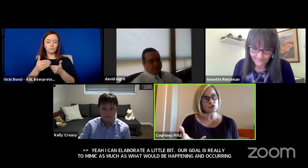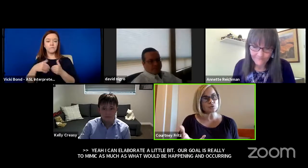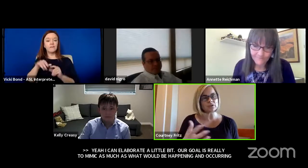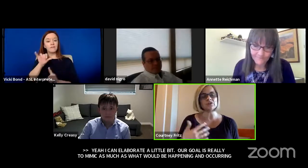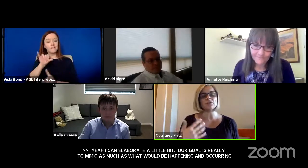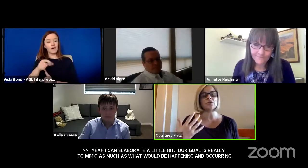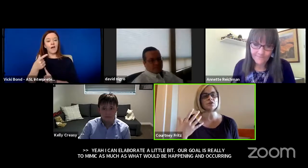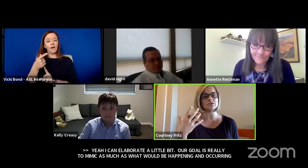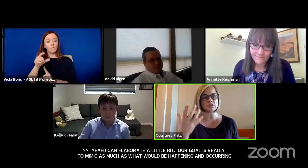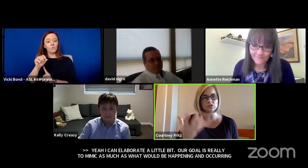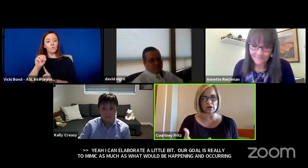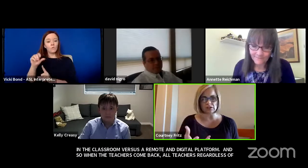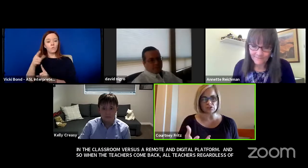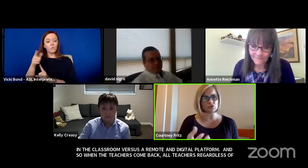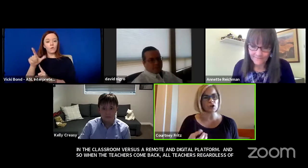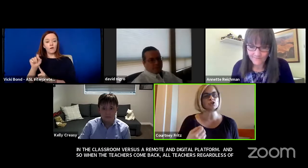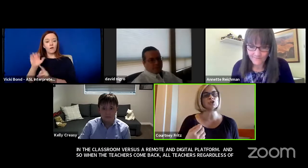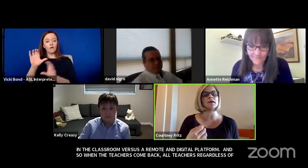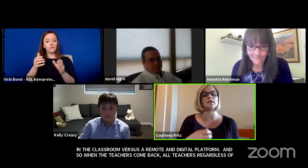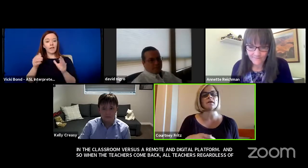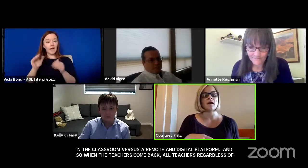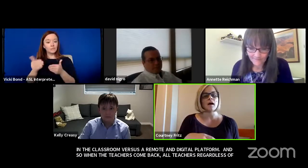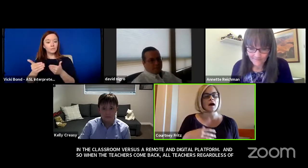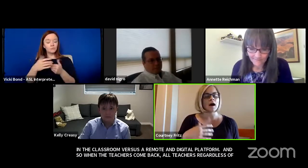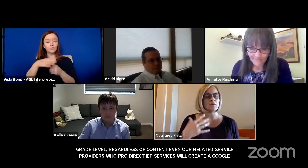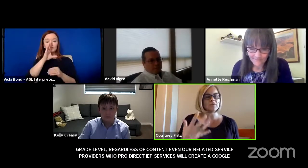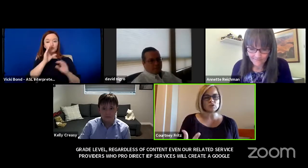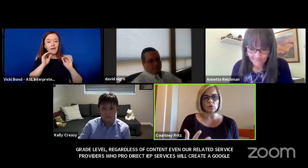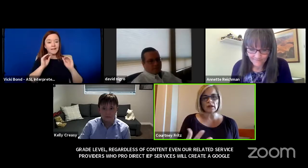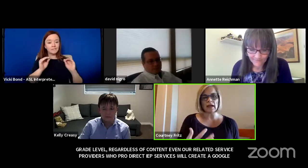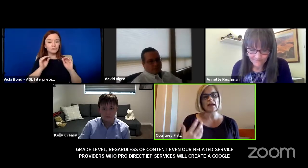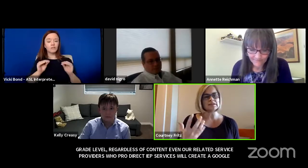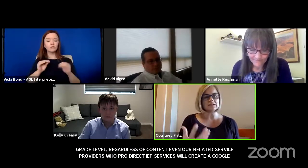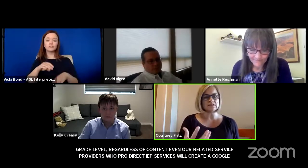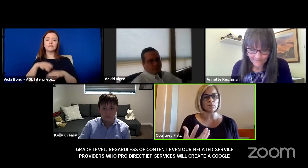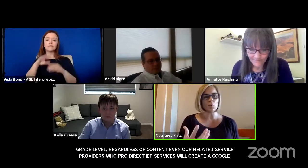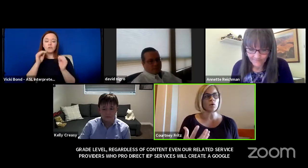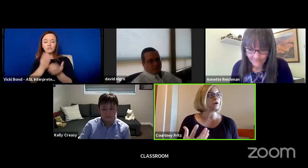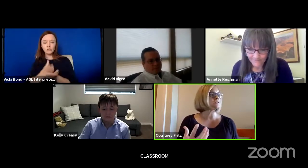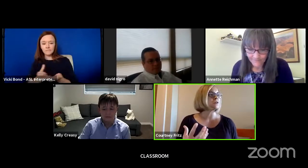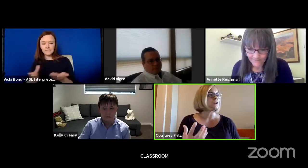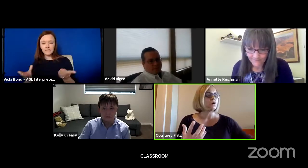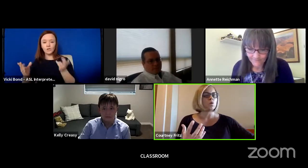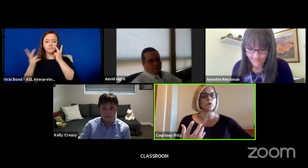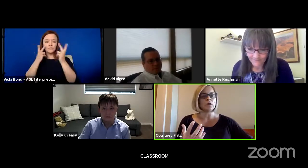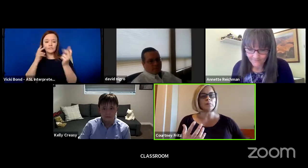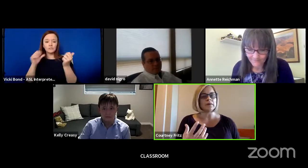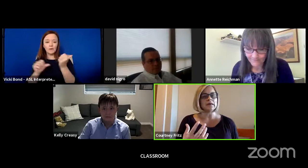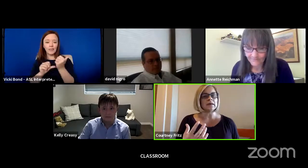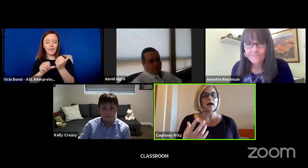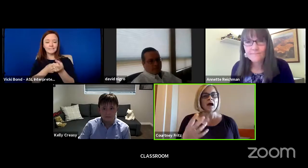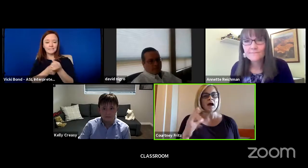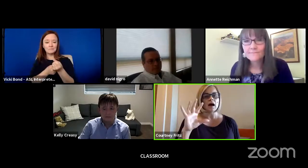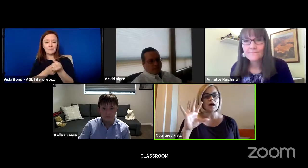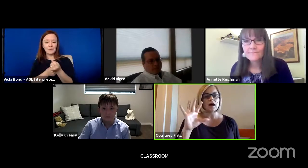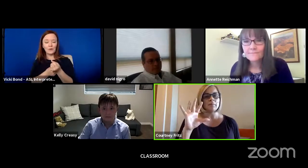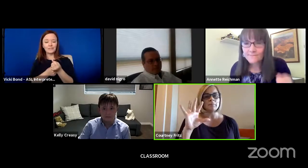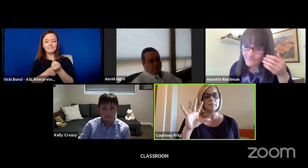the instructional materials, the direct instruction, visual aids and support will